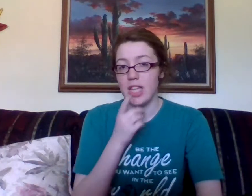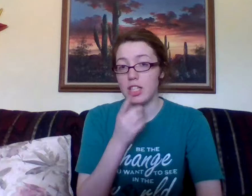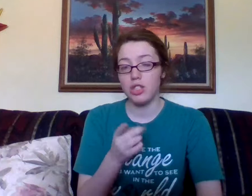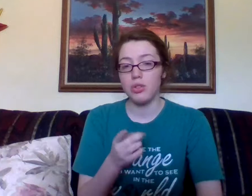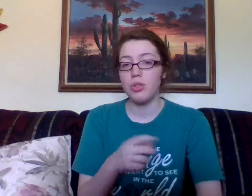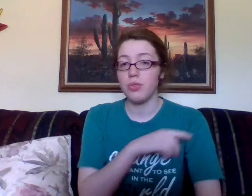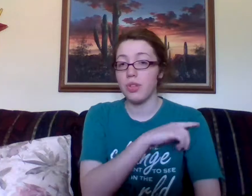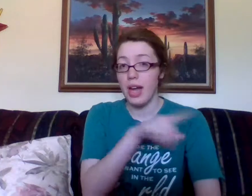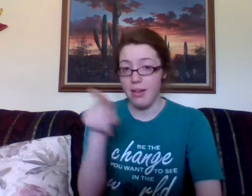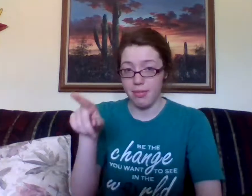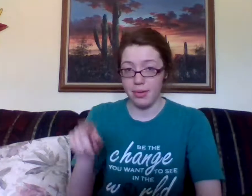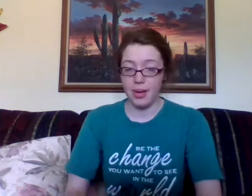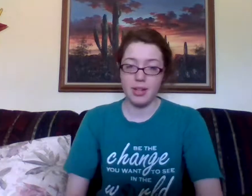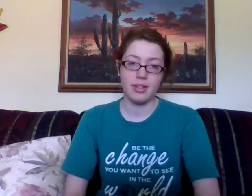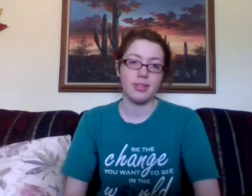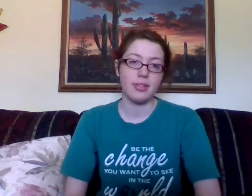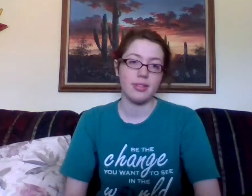That's true for everyone.